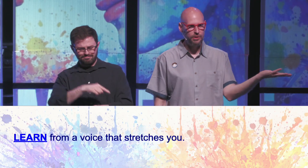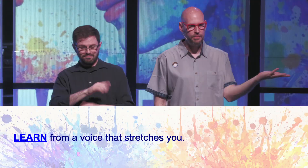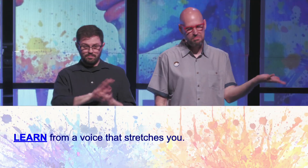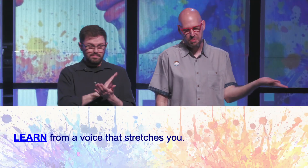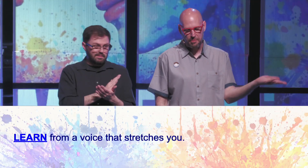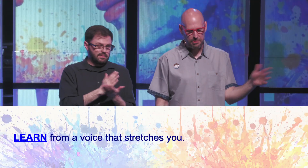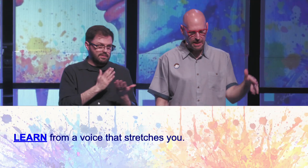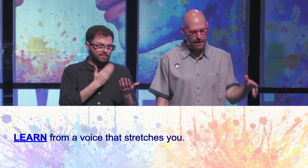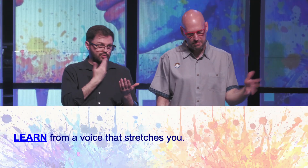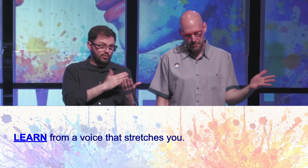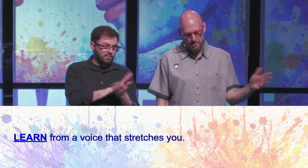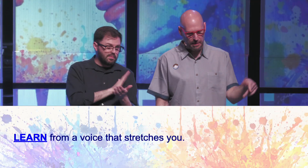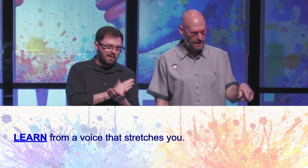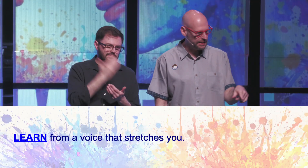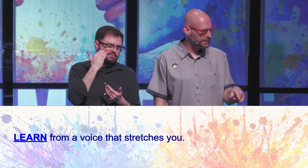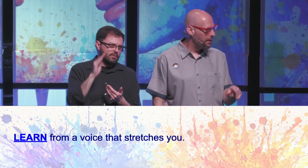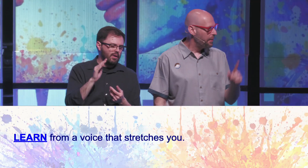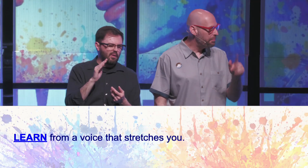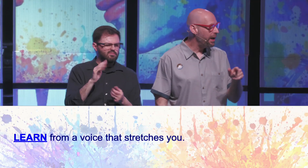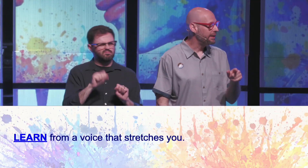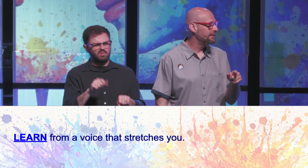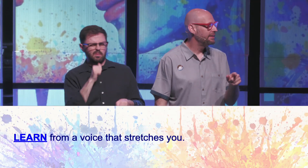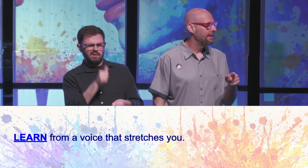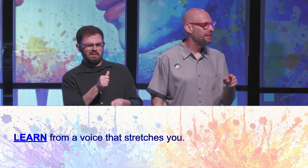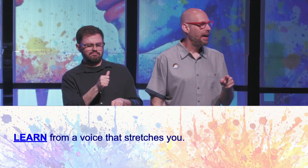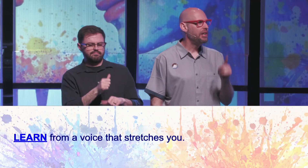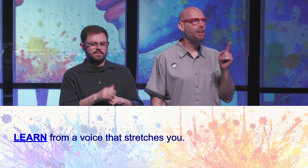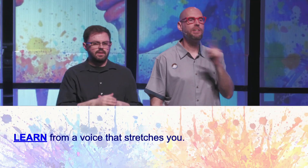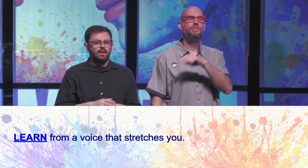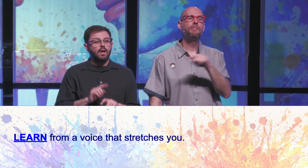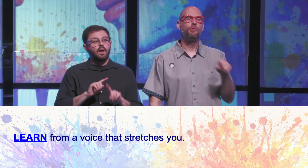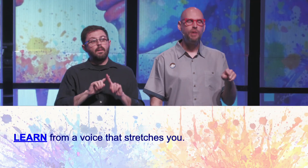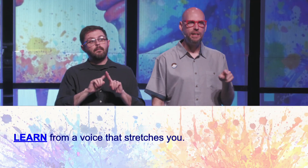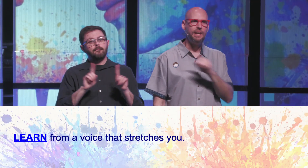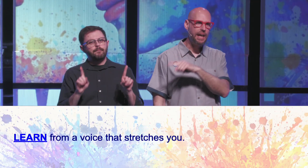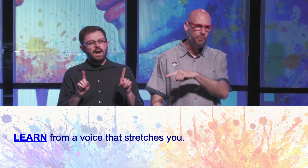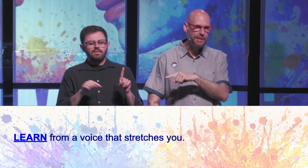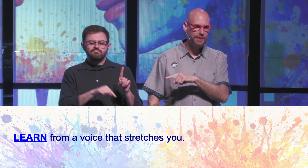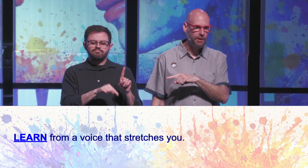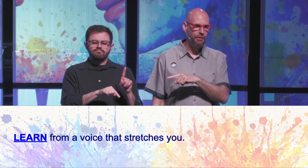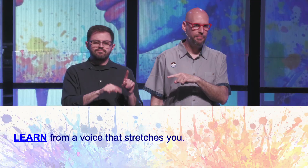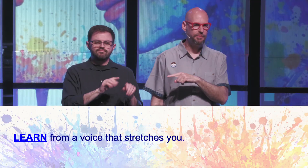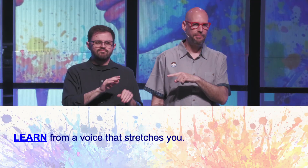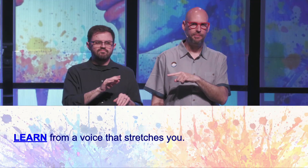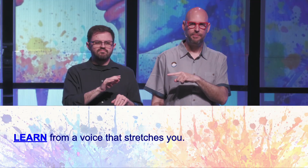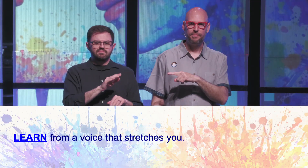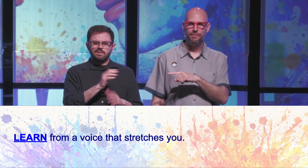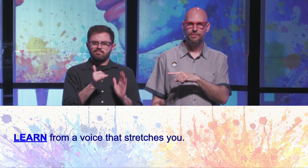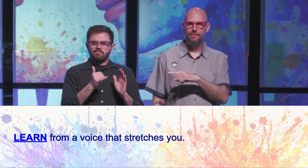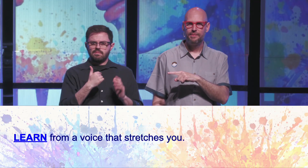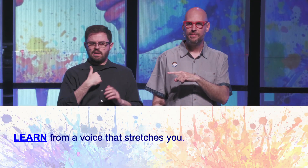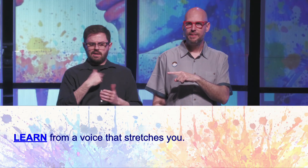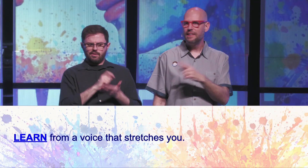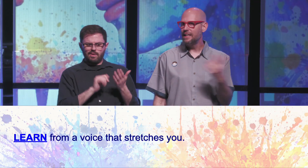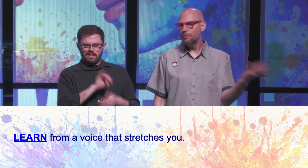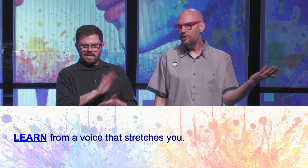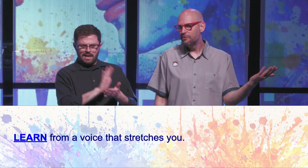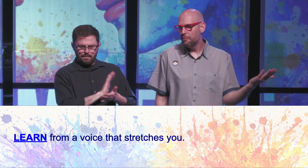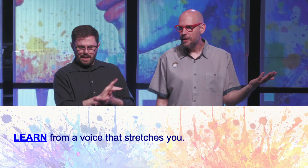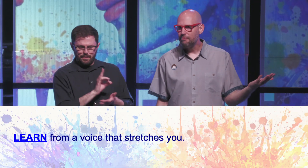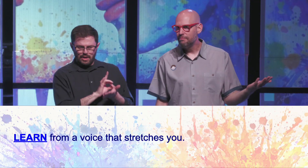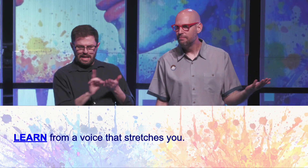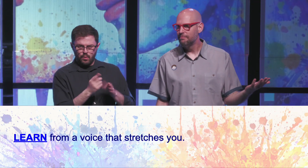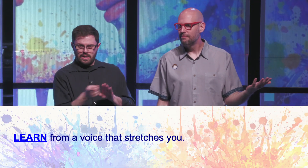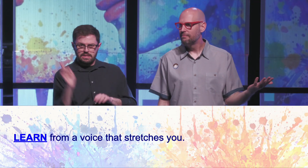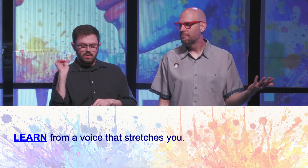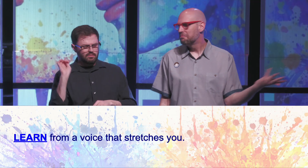No clue. Probably not. That would be my guess. But I know I could have never written it 8 weeks ago. And that's a win for